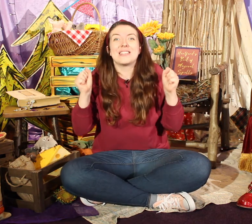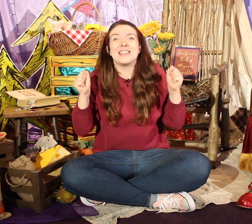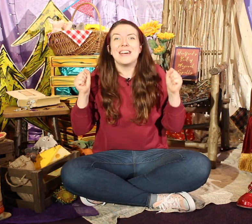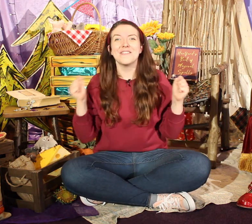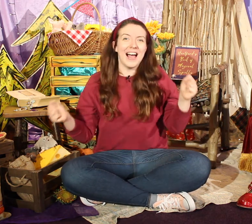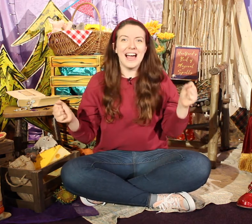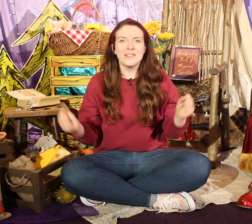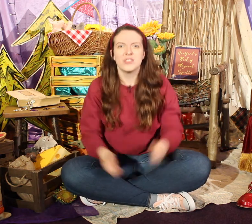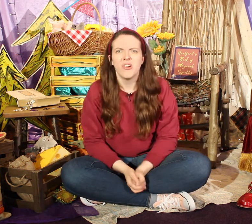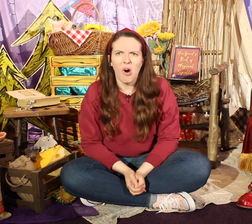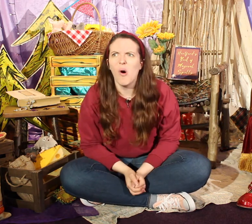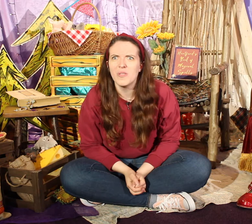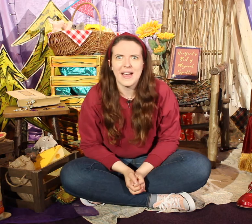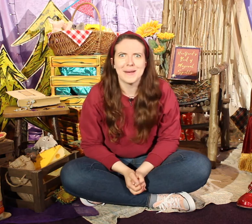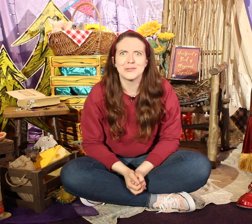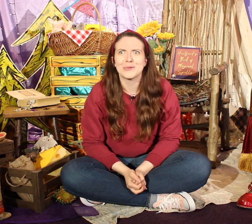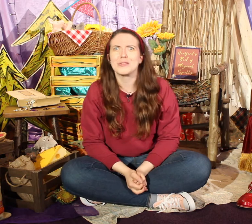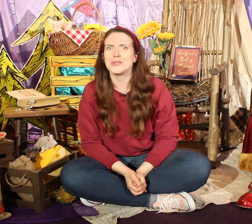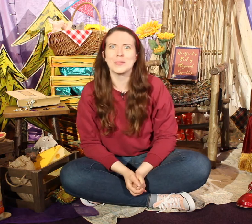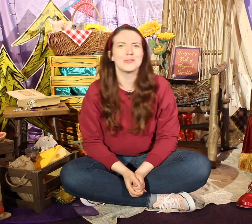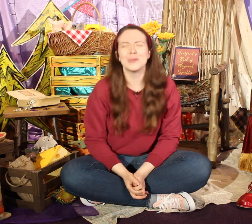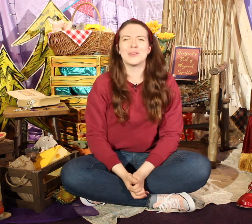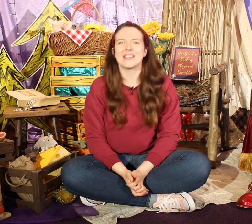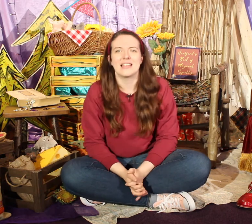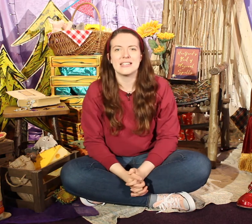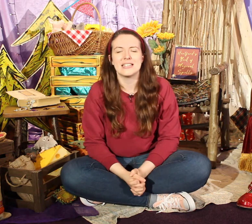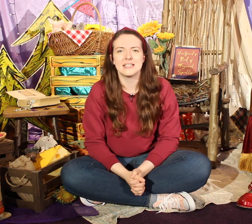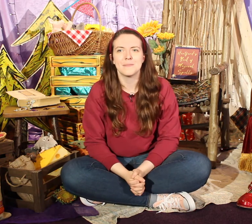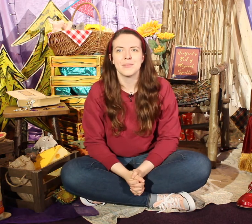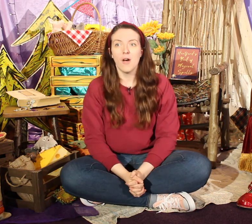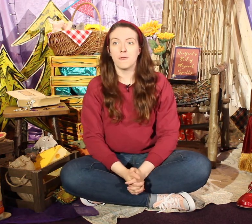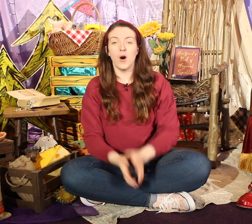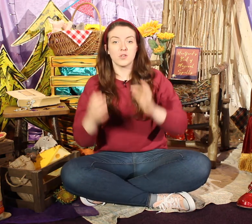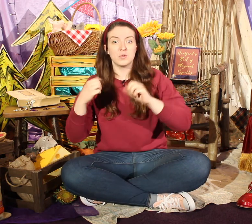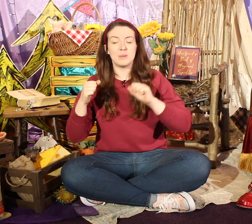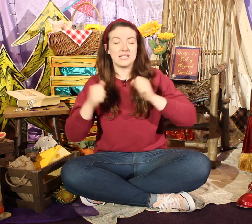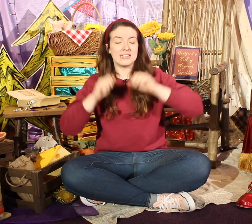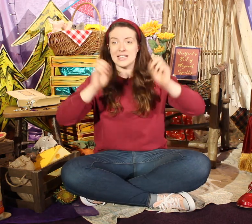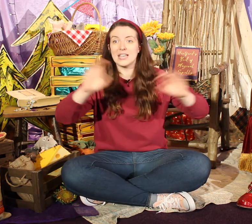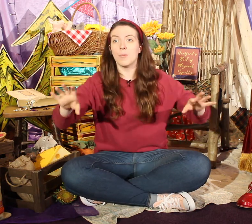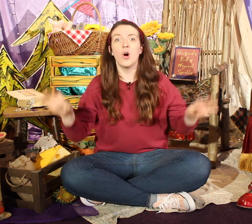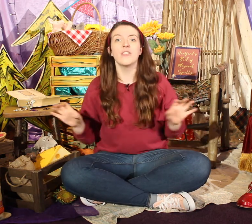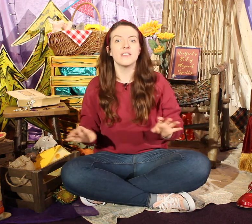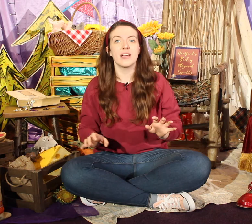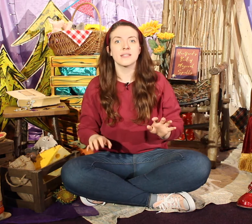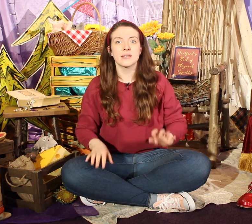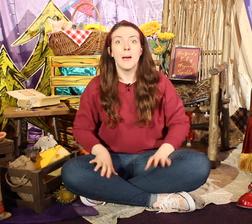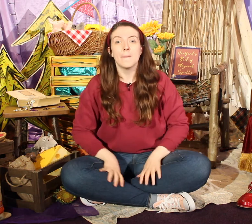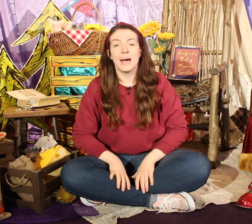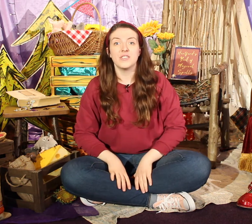day arrived. All the animals were super duper excited. Fox was busy setting up all the events. Badger